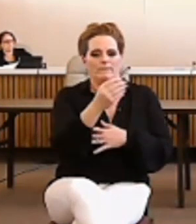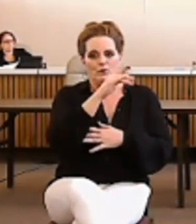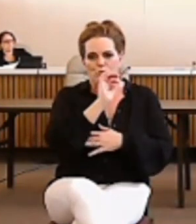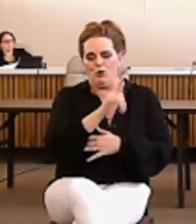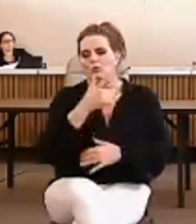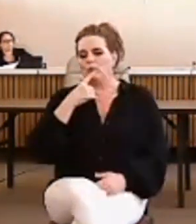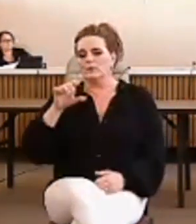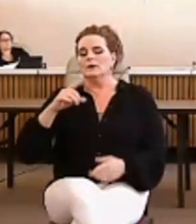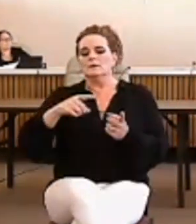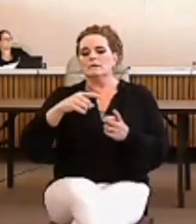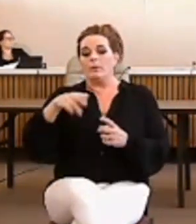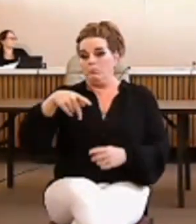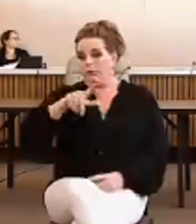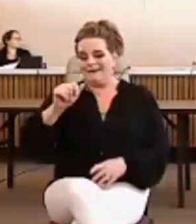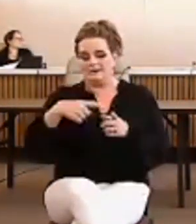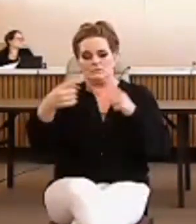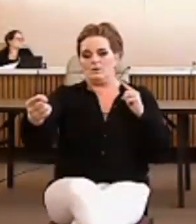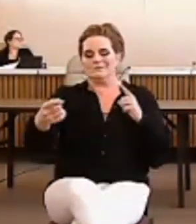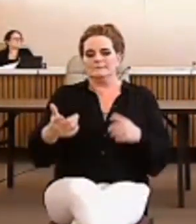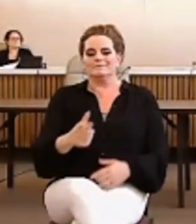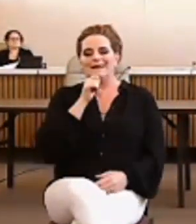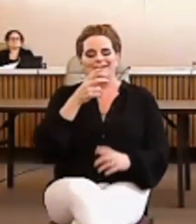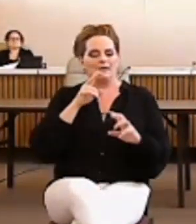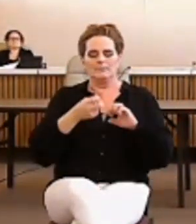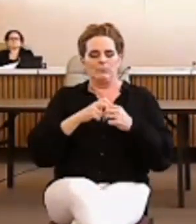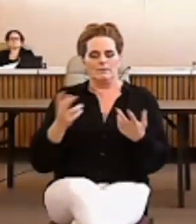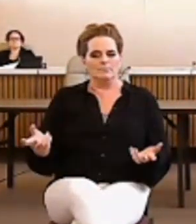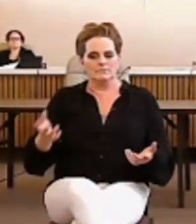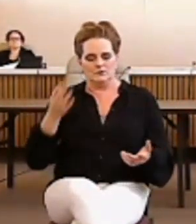And it's not, it's not a problem. So